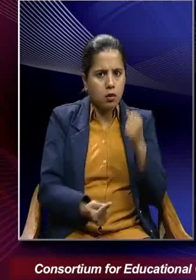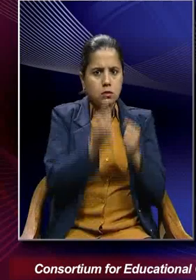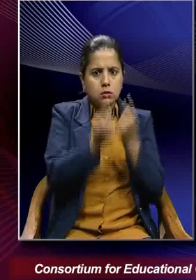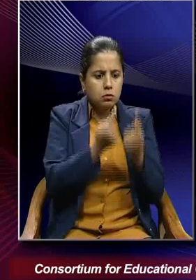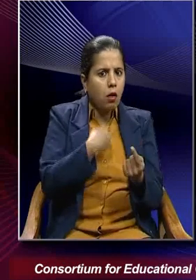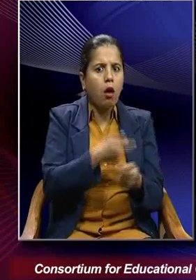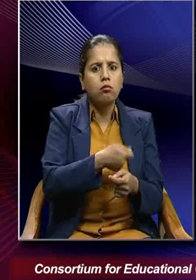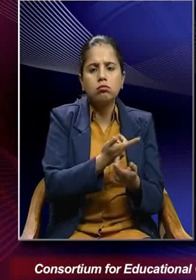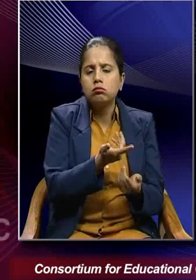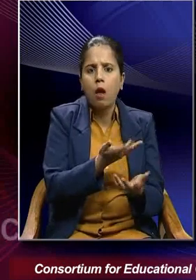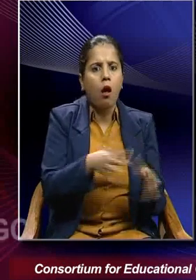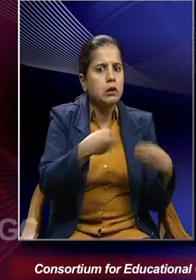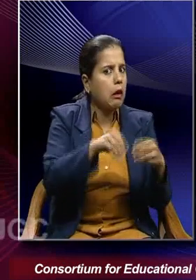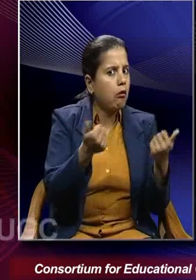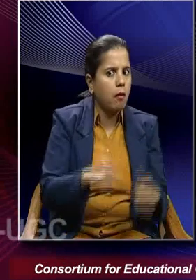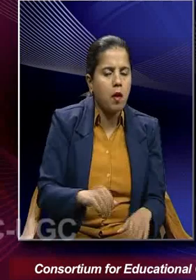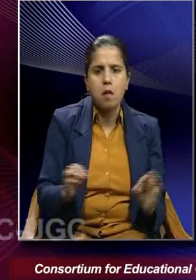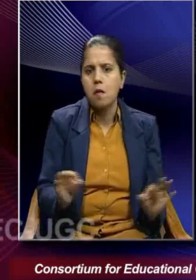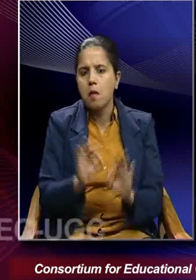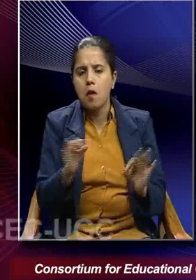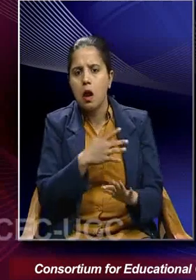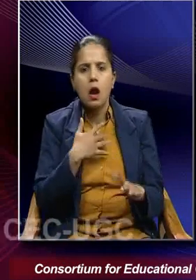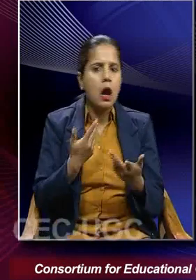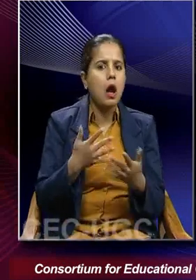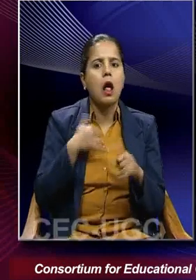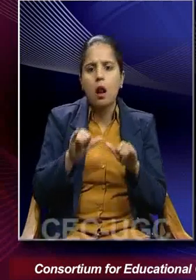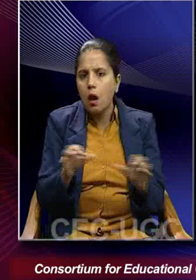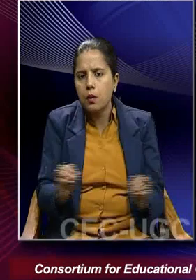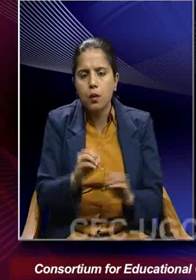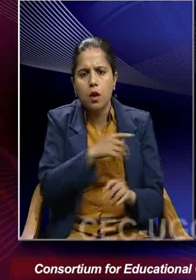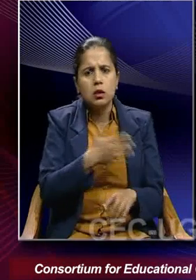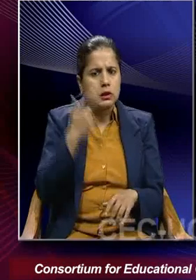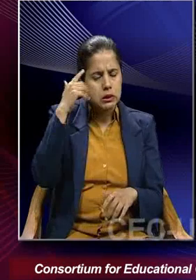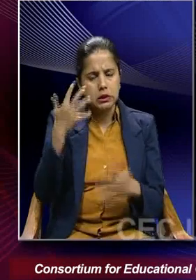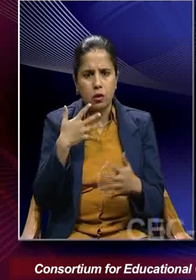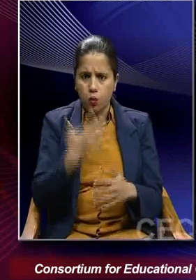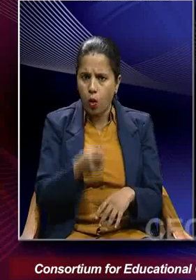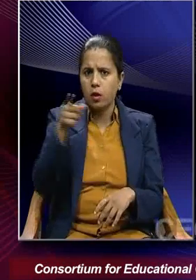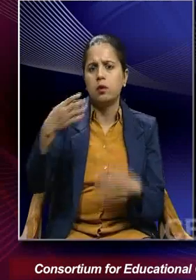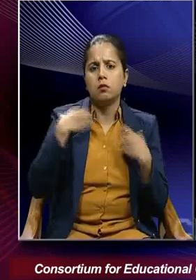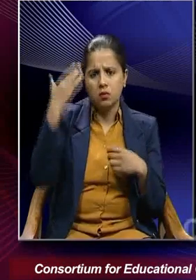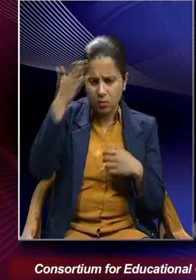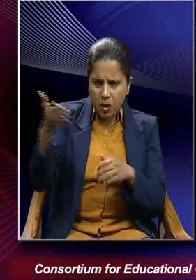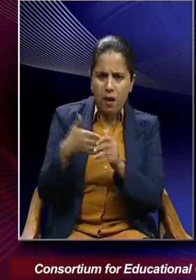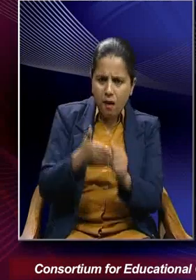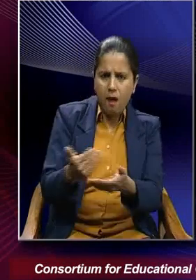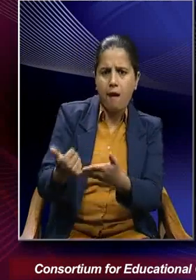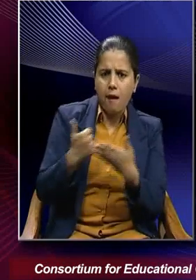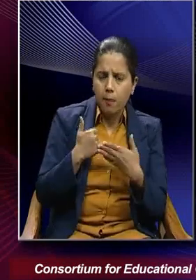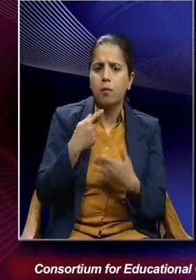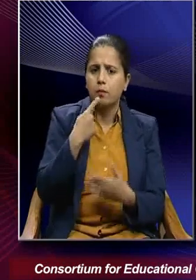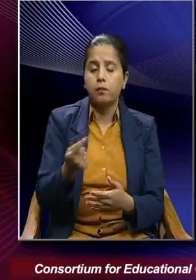in a way facing some kind of existential crisis and wanted Vallabhbhai Patel to lead them.